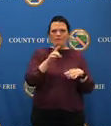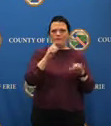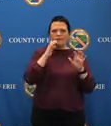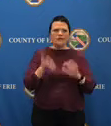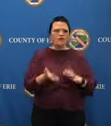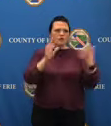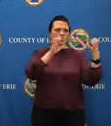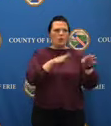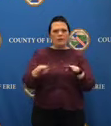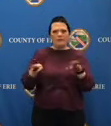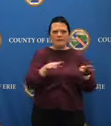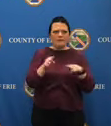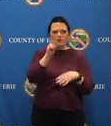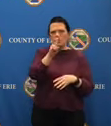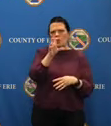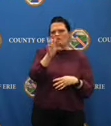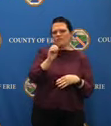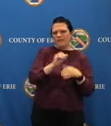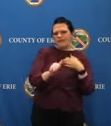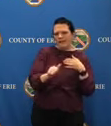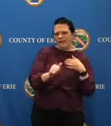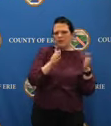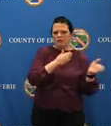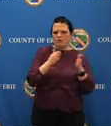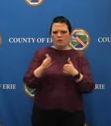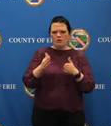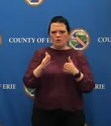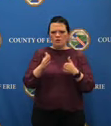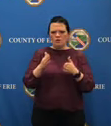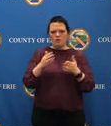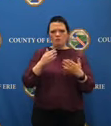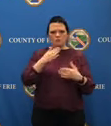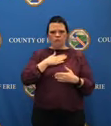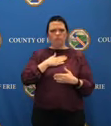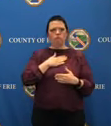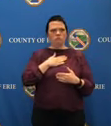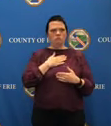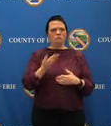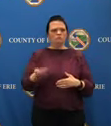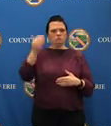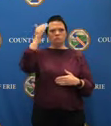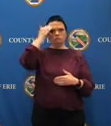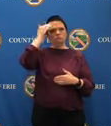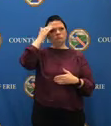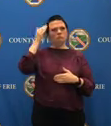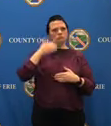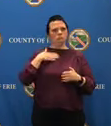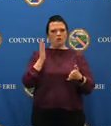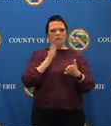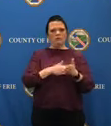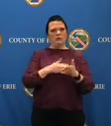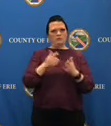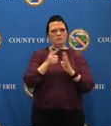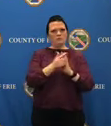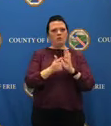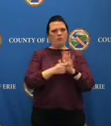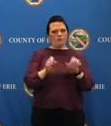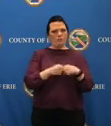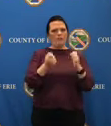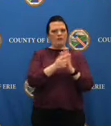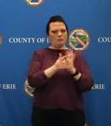a $250 fine to willful violation of the public health law, which could be a $10,000 fine and a year